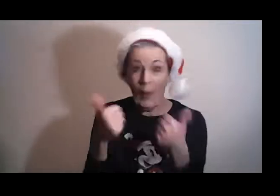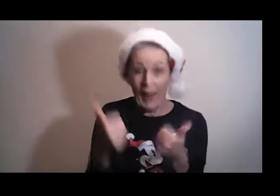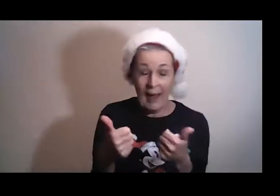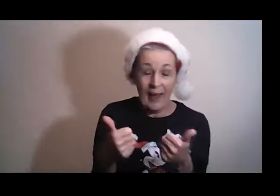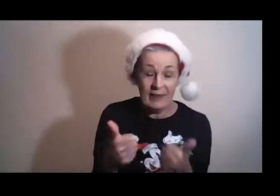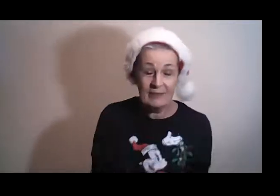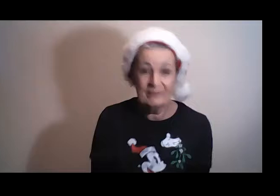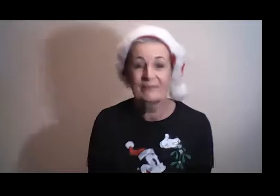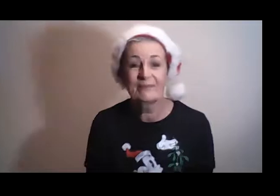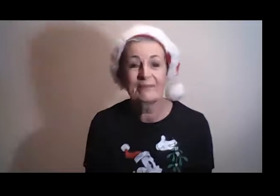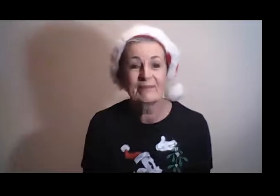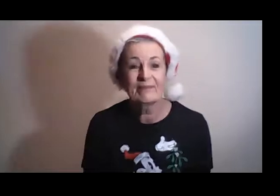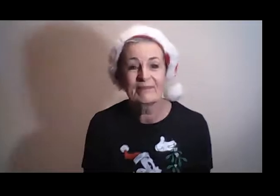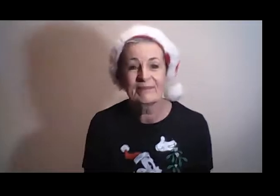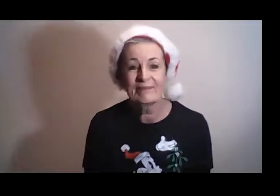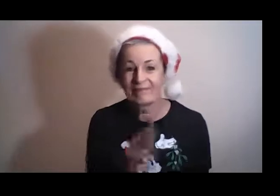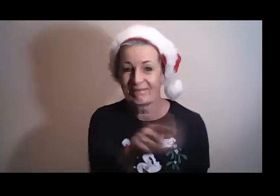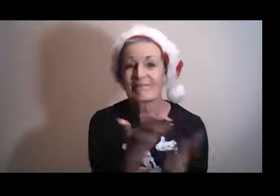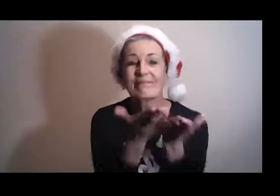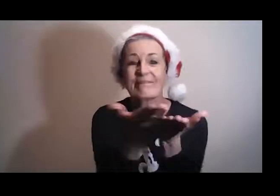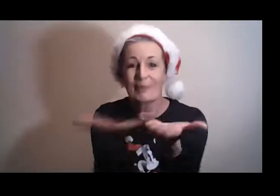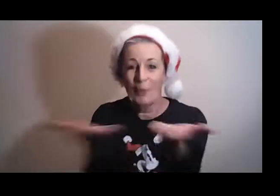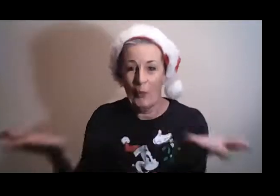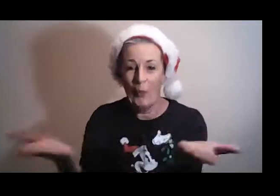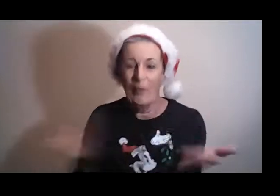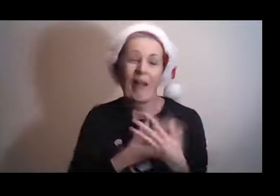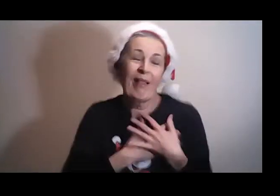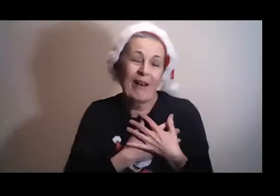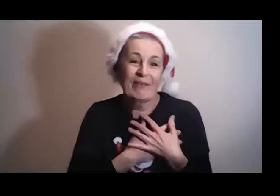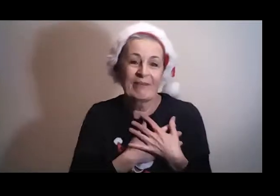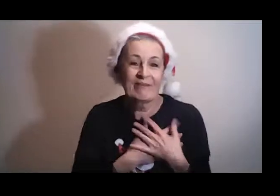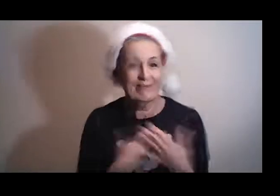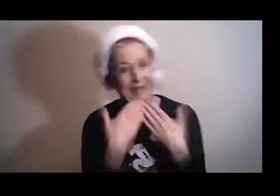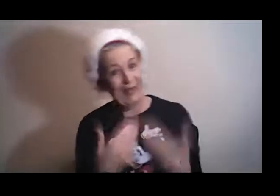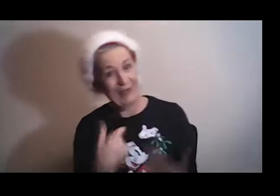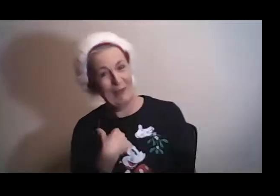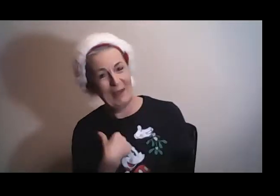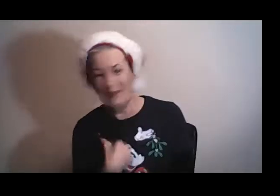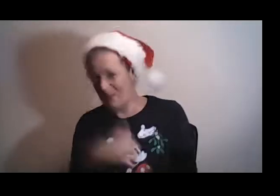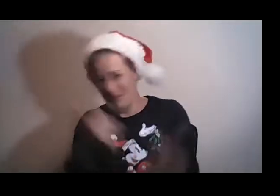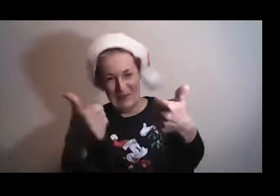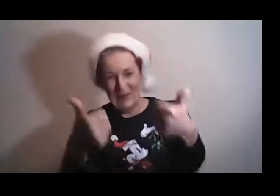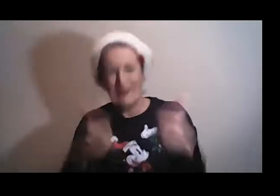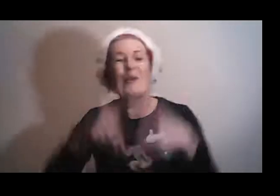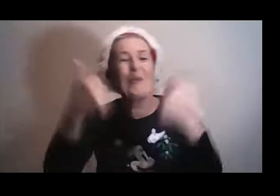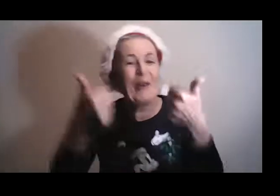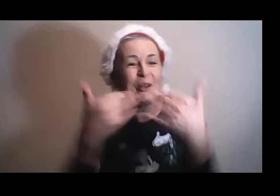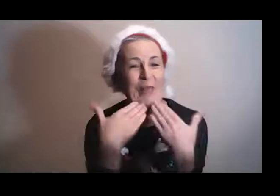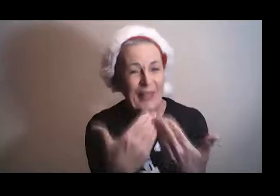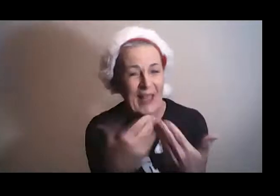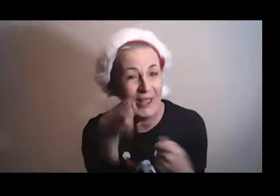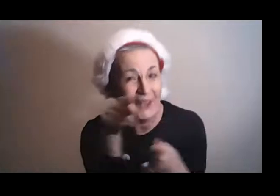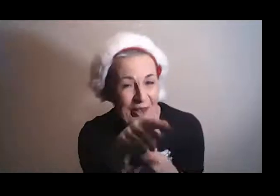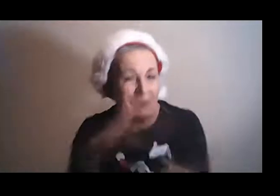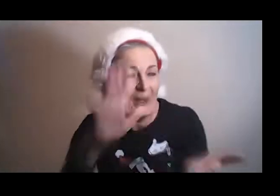circumstances. And I send you all my love. And I thank you, Angie, for doing such a wonderful job. Welcome